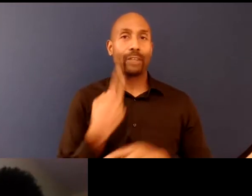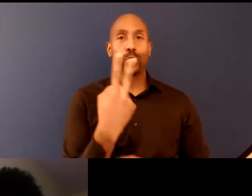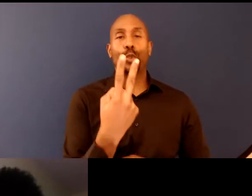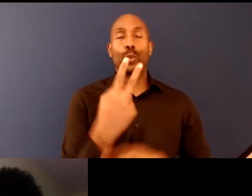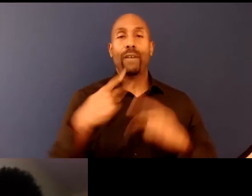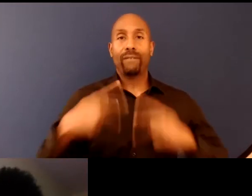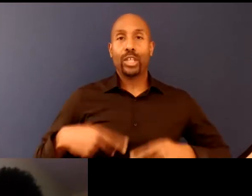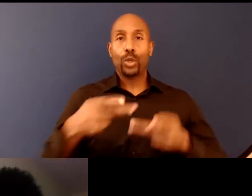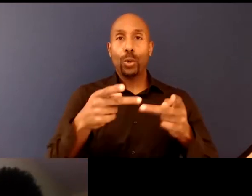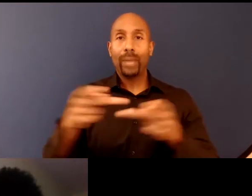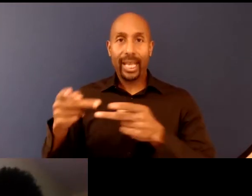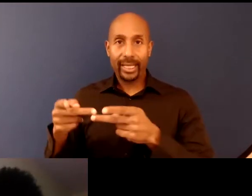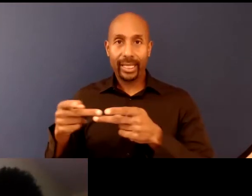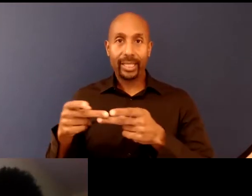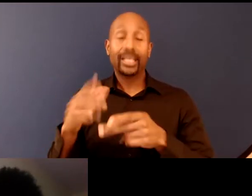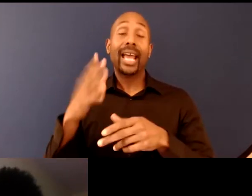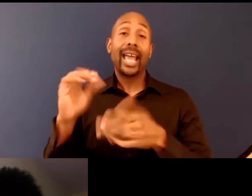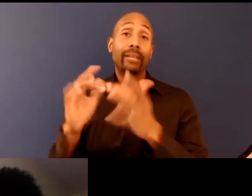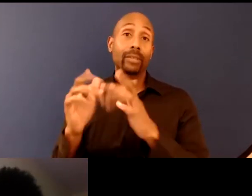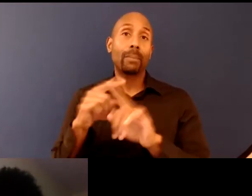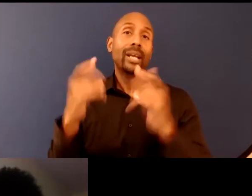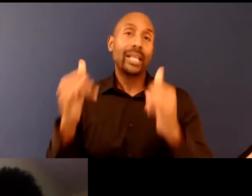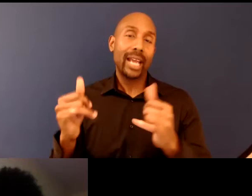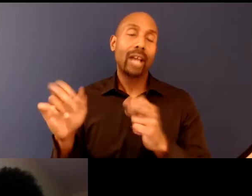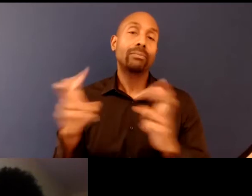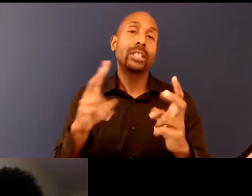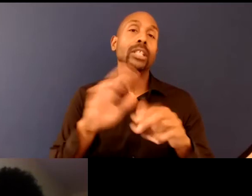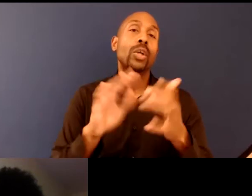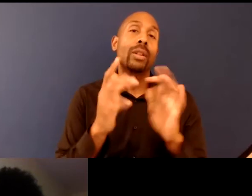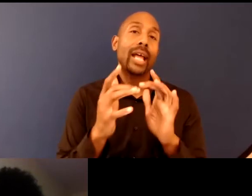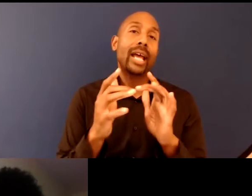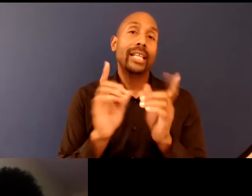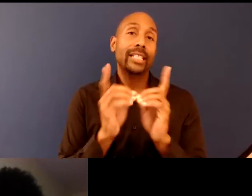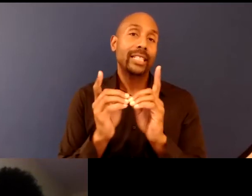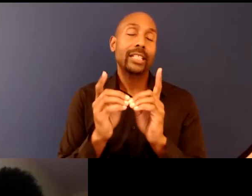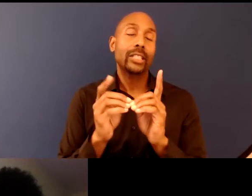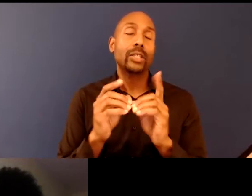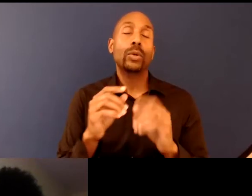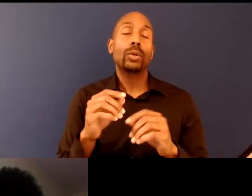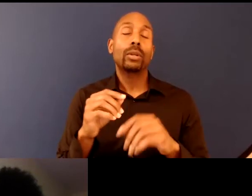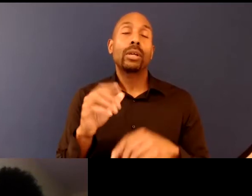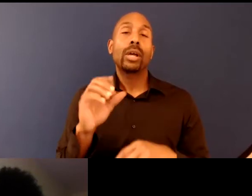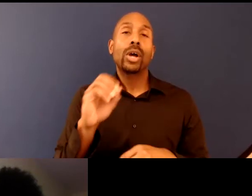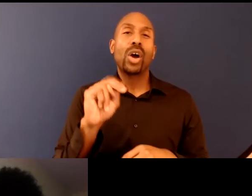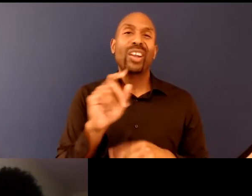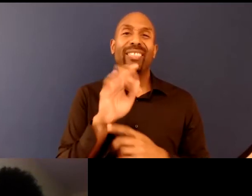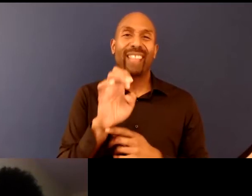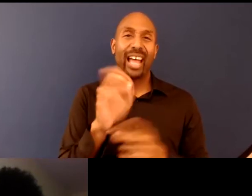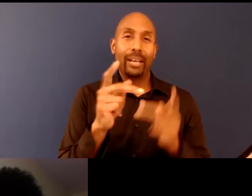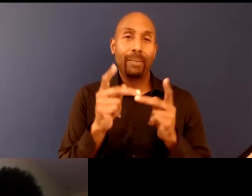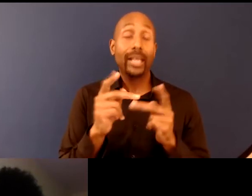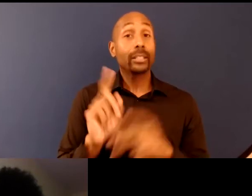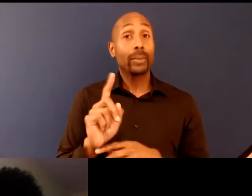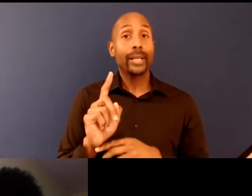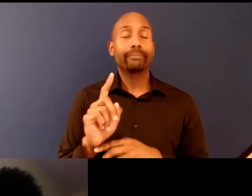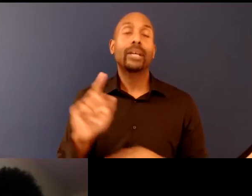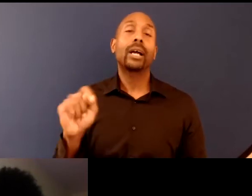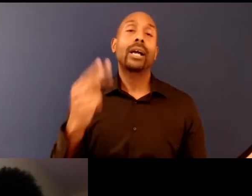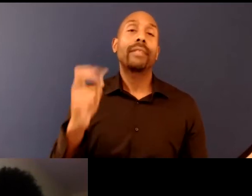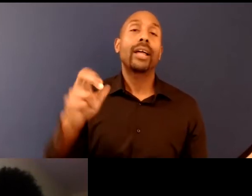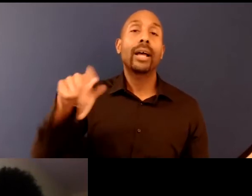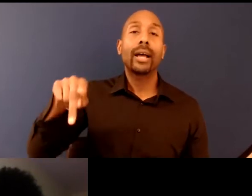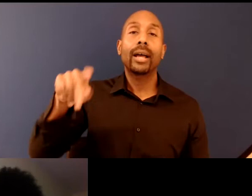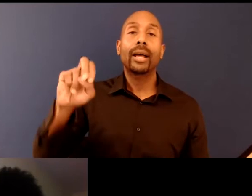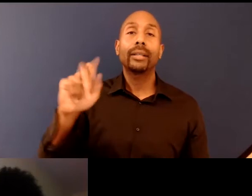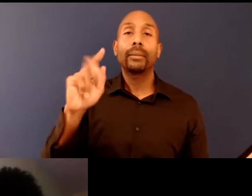social media exhibit located at the Peale site. And although Redefinable focuses on disability